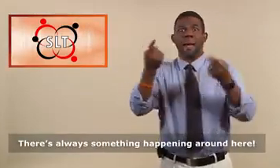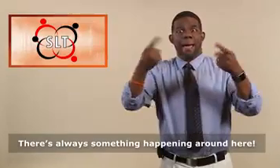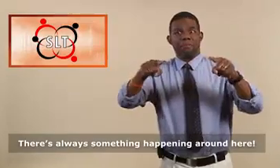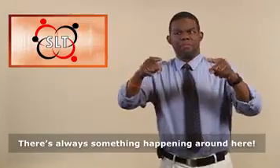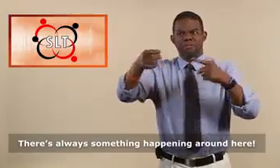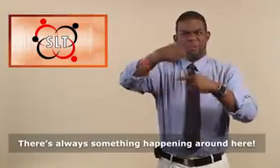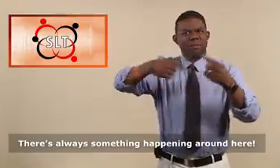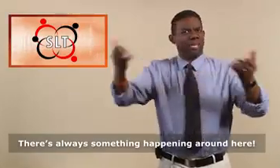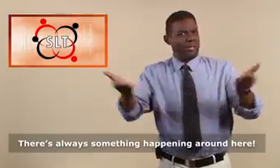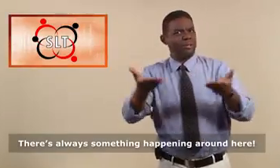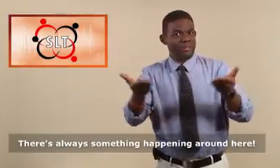something happening around here.